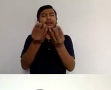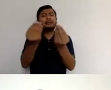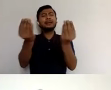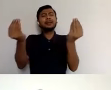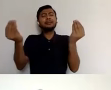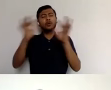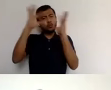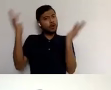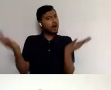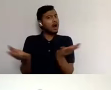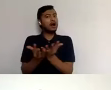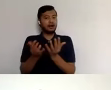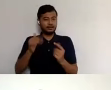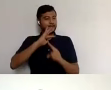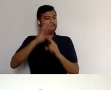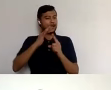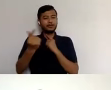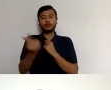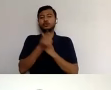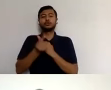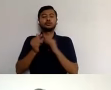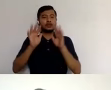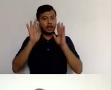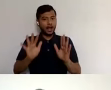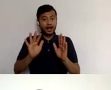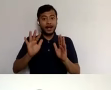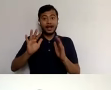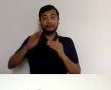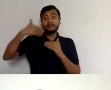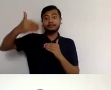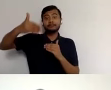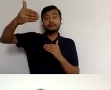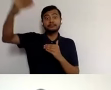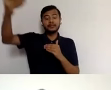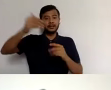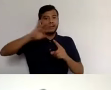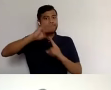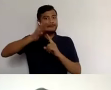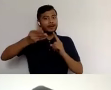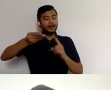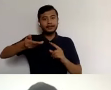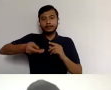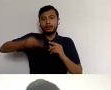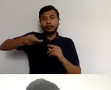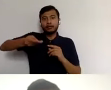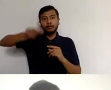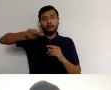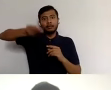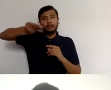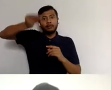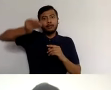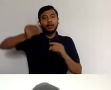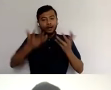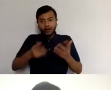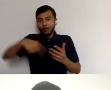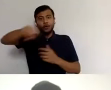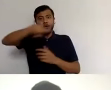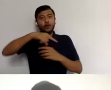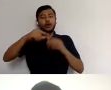has an extraordinarily bright future. Again, I'm honored to see that you're celebrating World Wi-Fi Day. I want to thank you